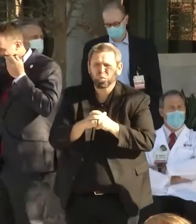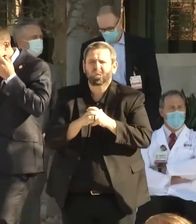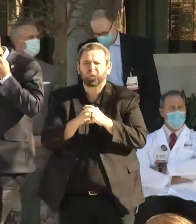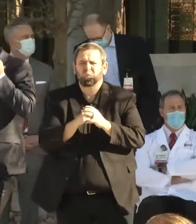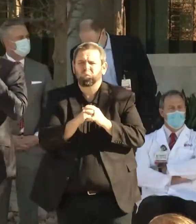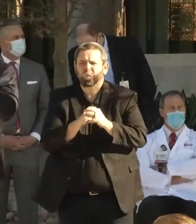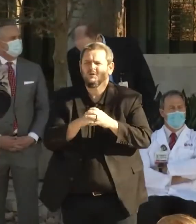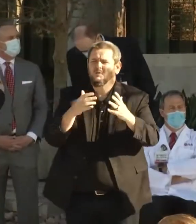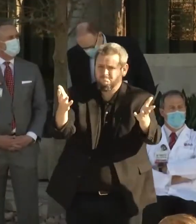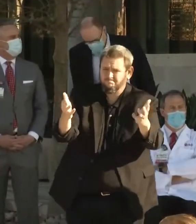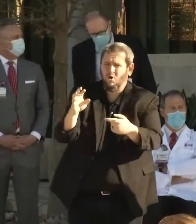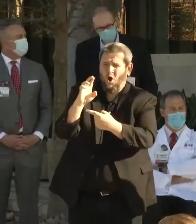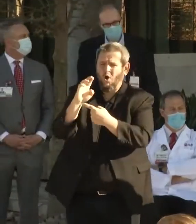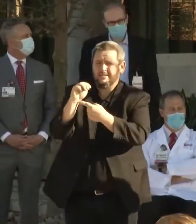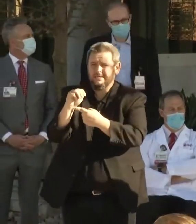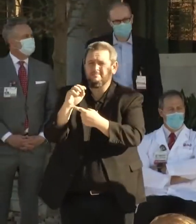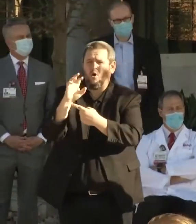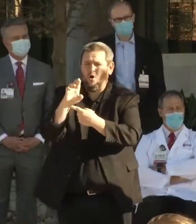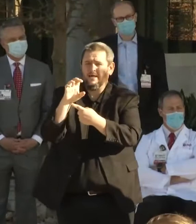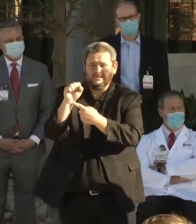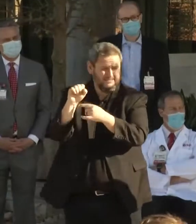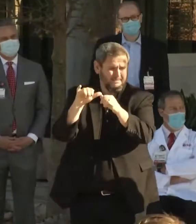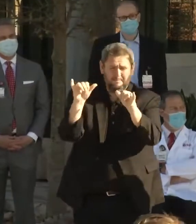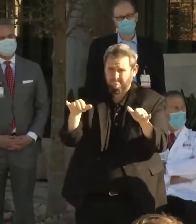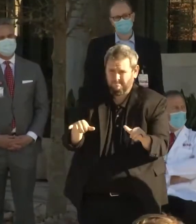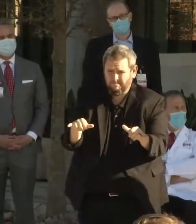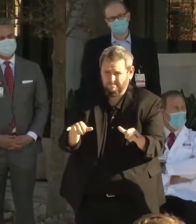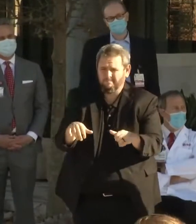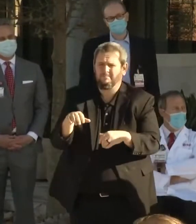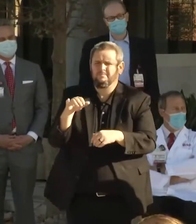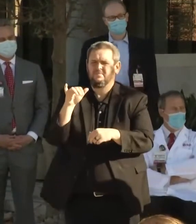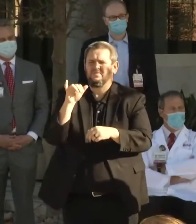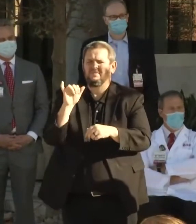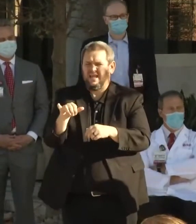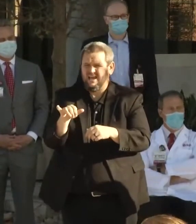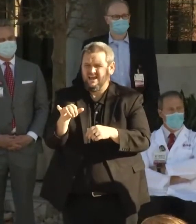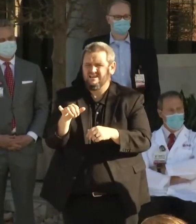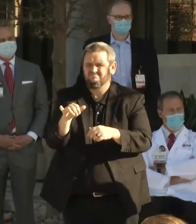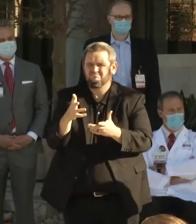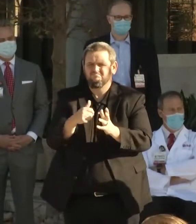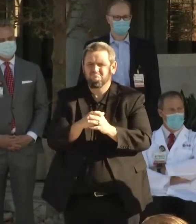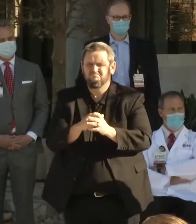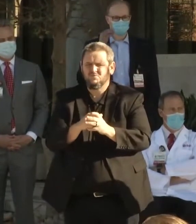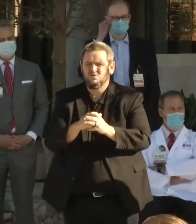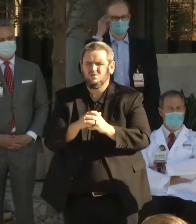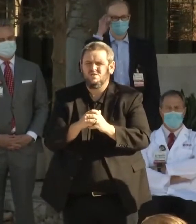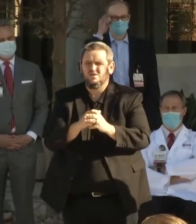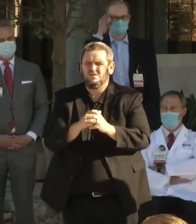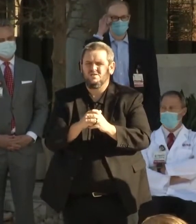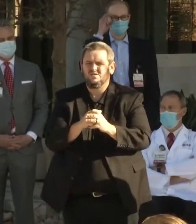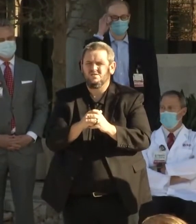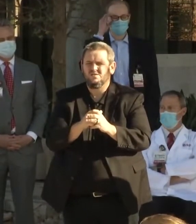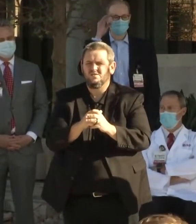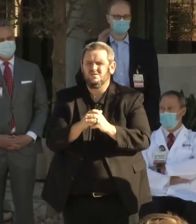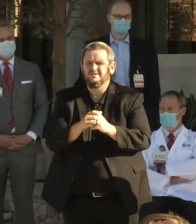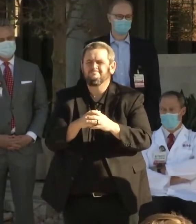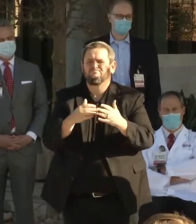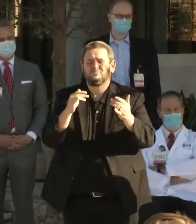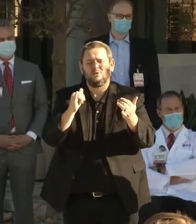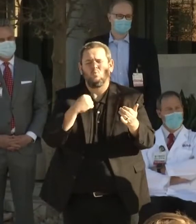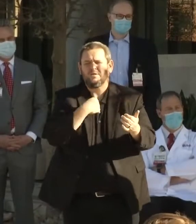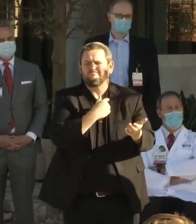So the RMRS system was brought on very early in the pandemic response. It was a part of our